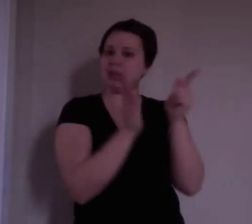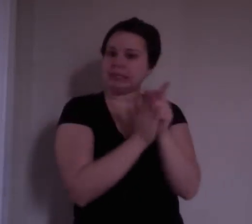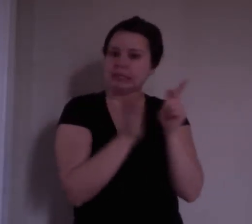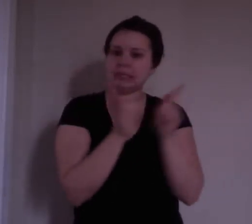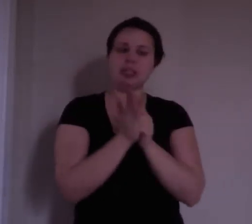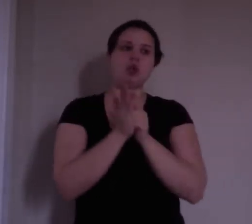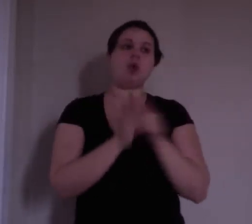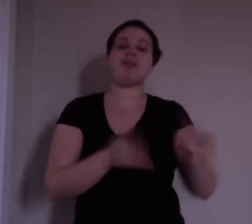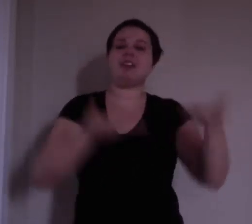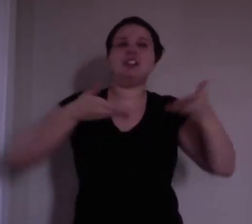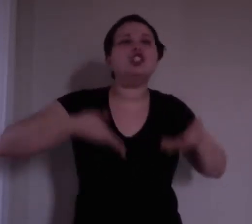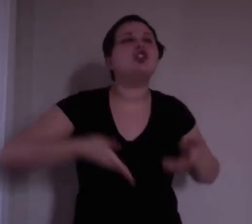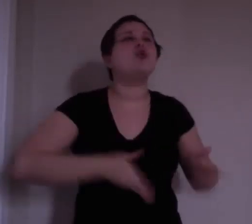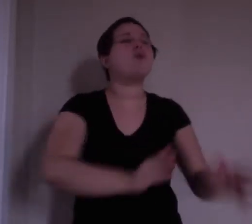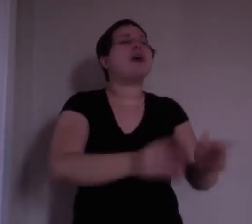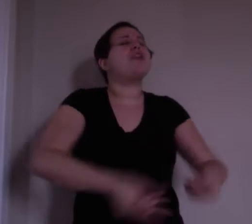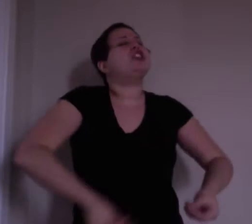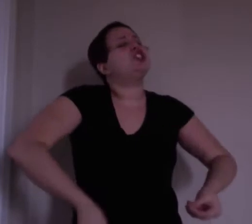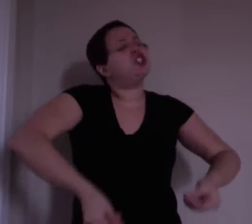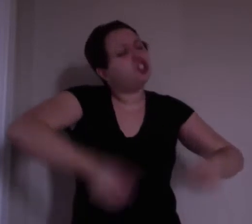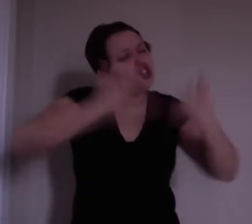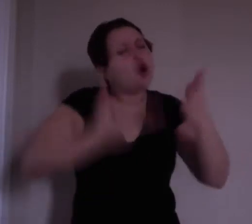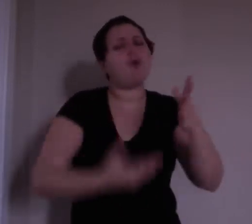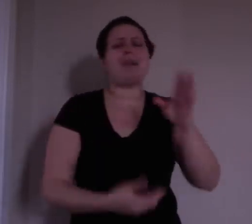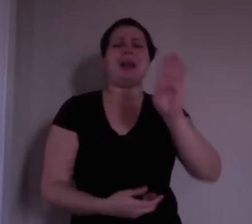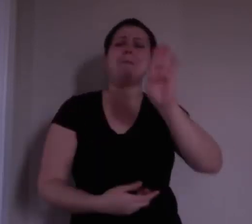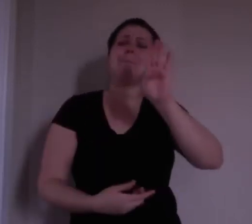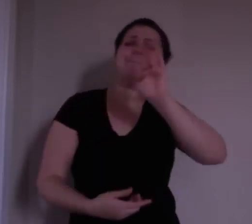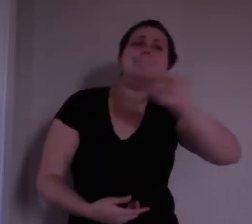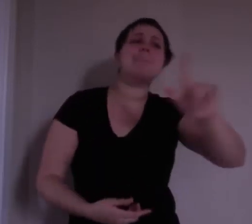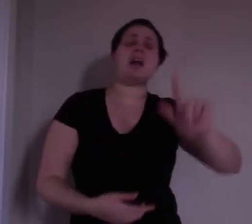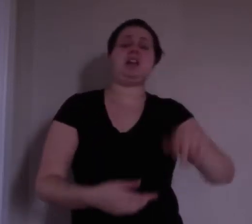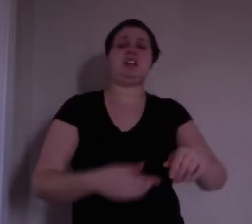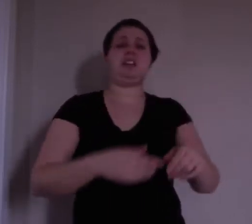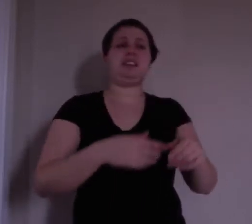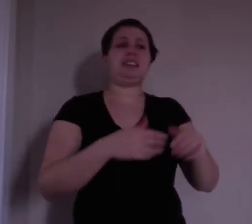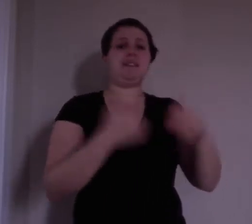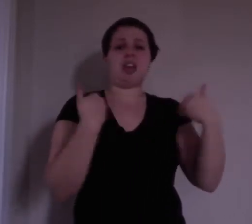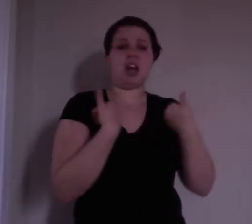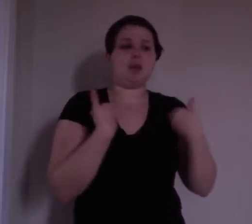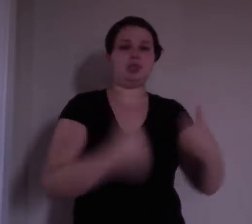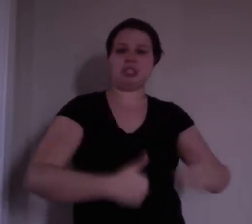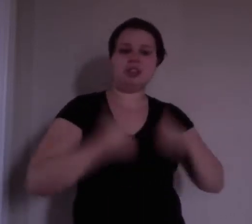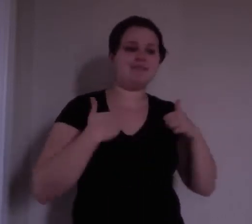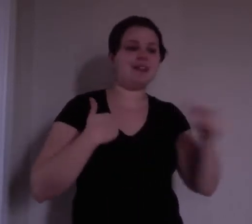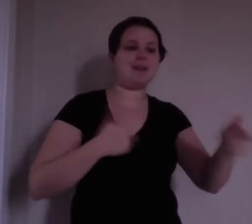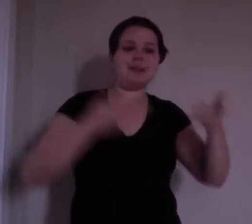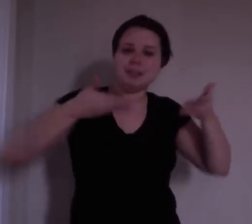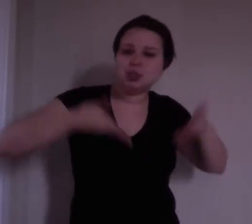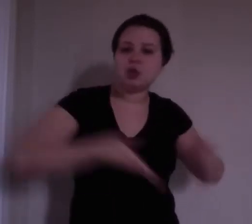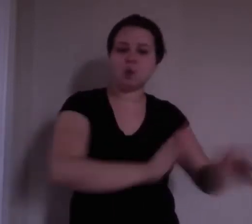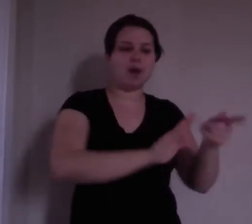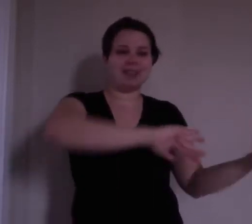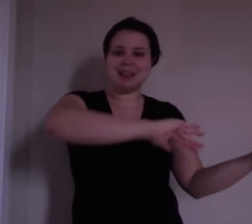billions upon billions of animals live. This is the way that they die. This is what lurks